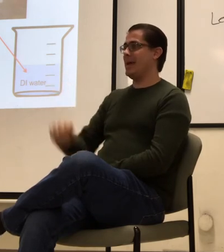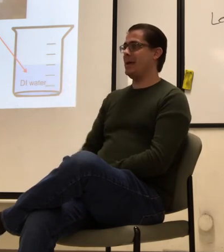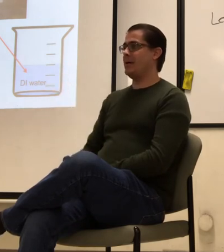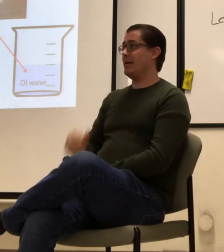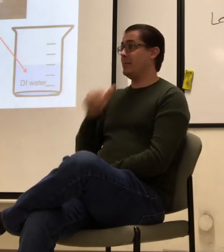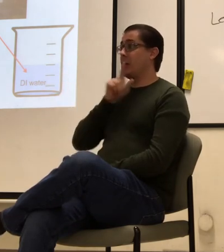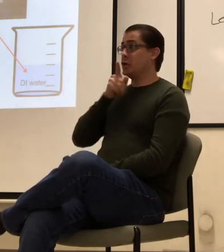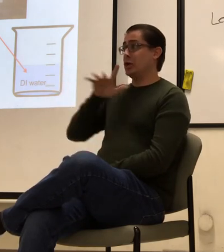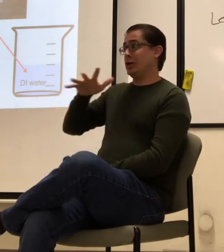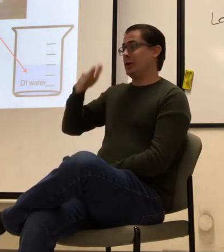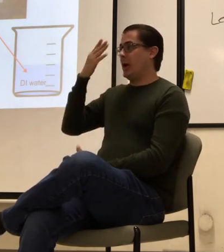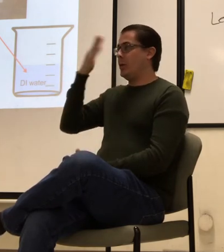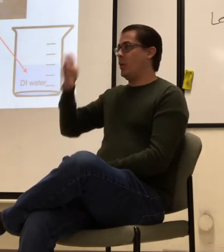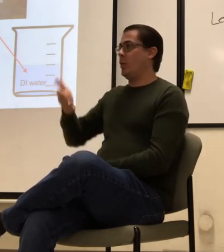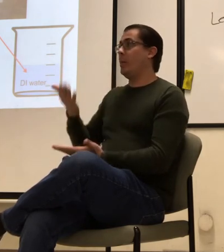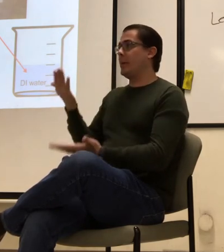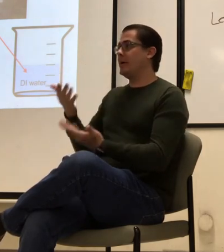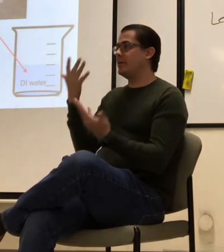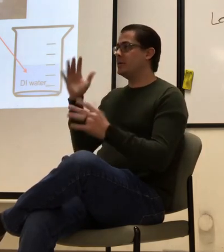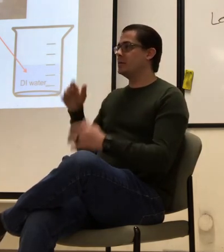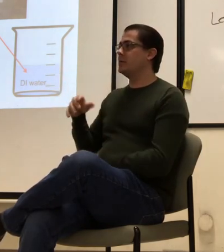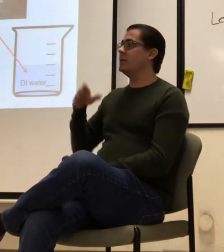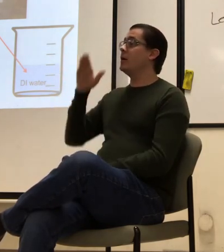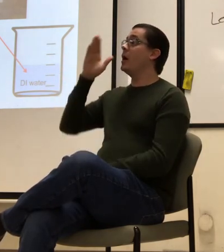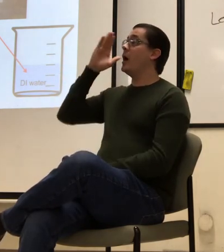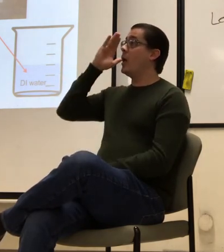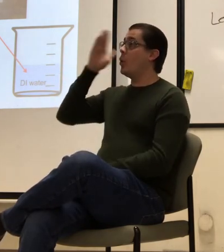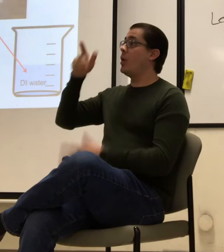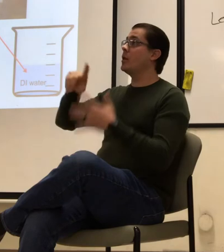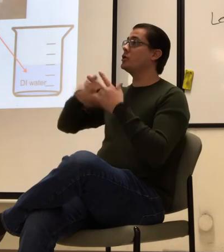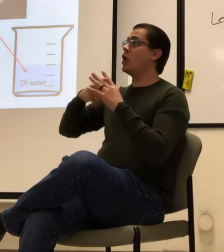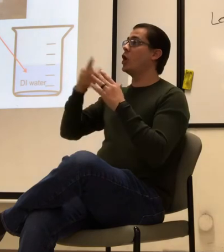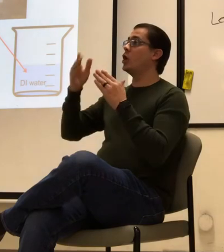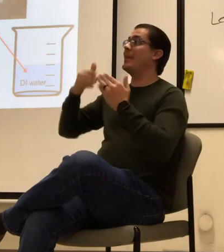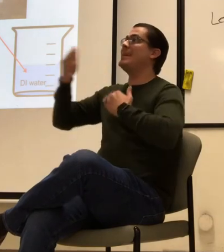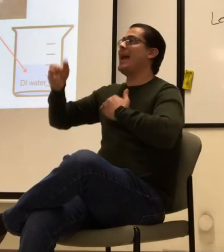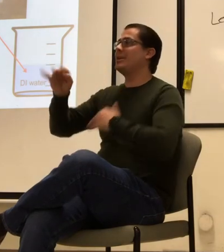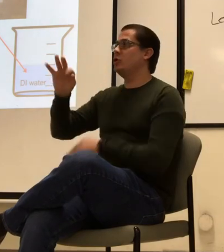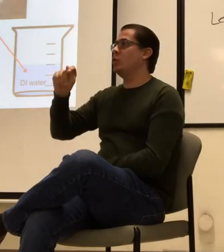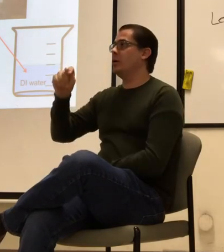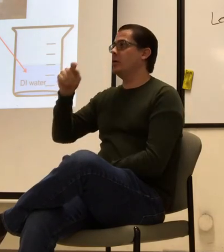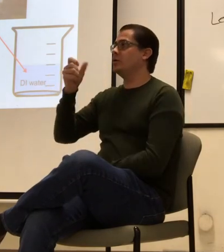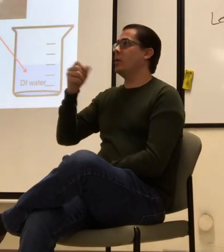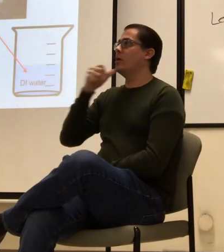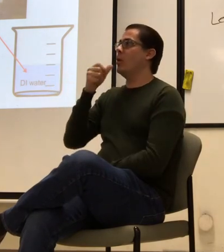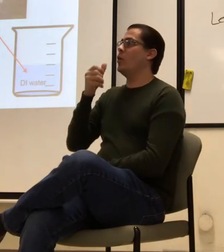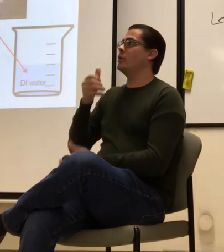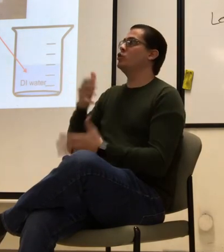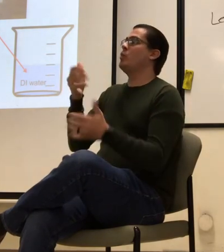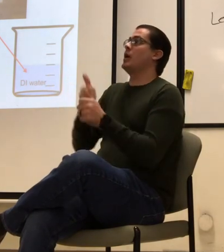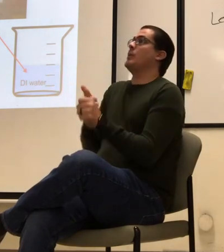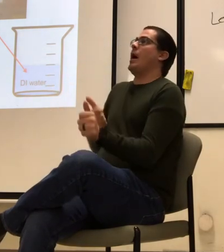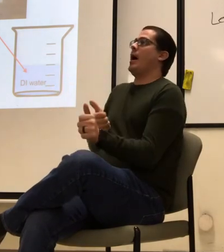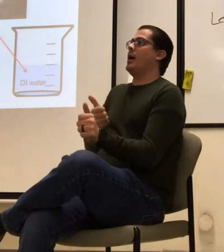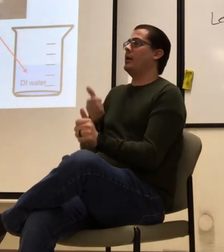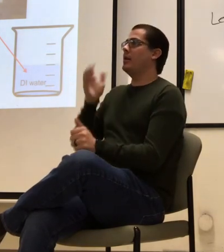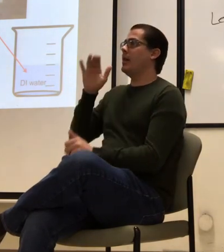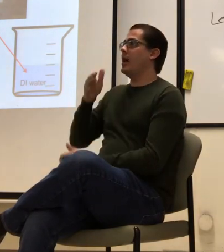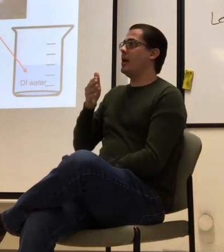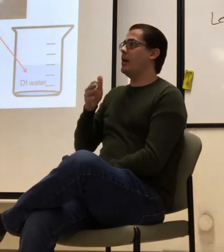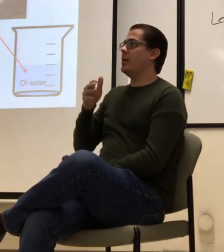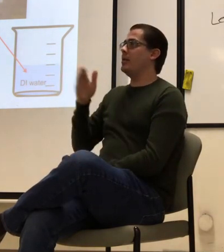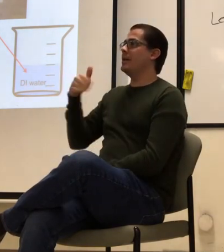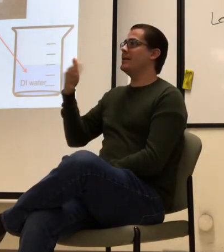Not sure. I might be done. But I definitely want to start the next unit so I don't fall behind, which is